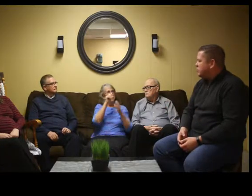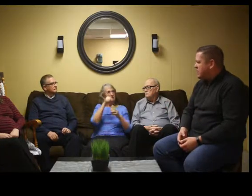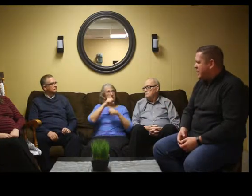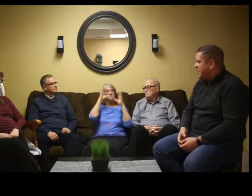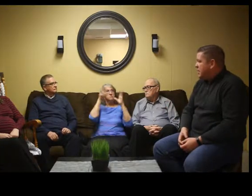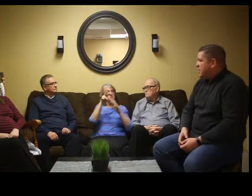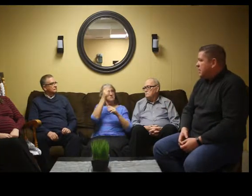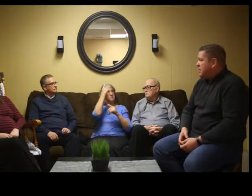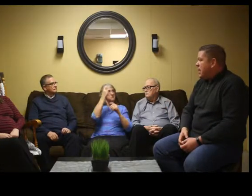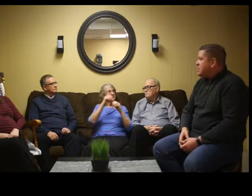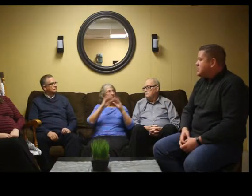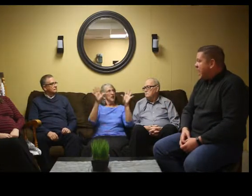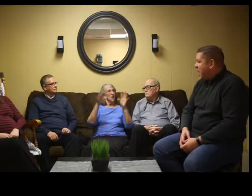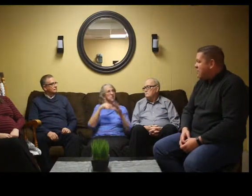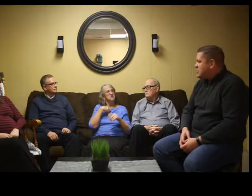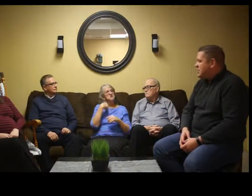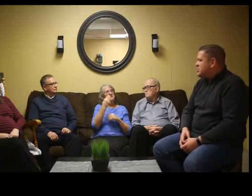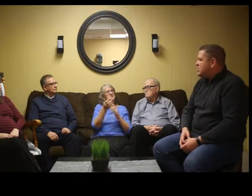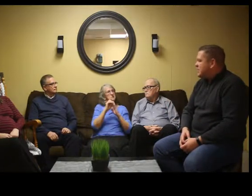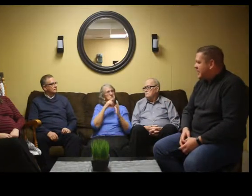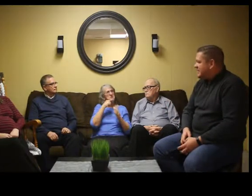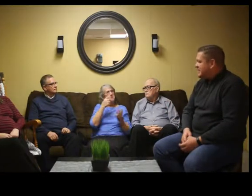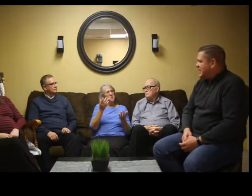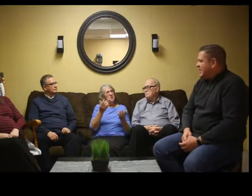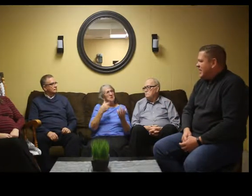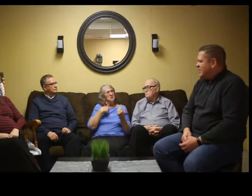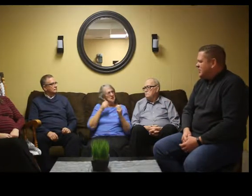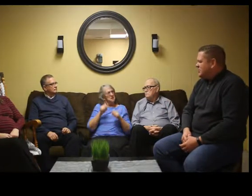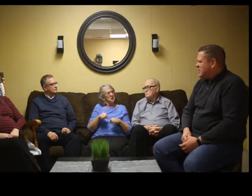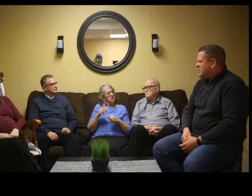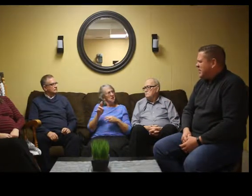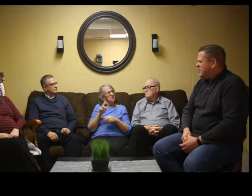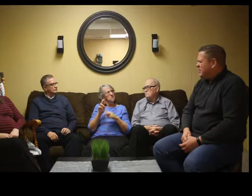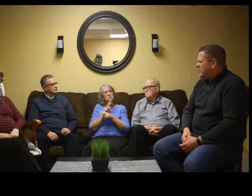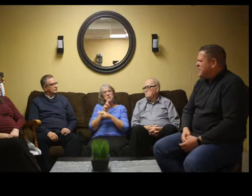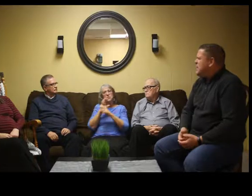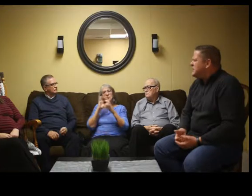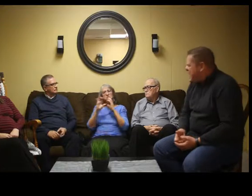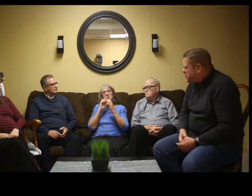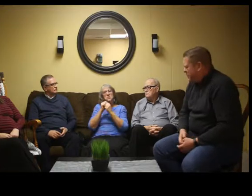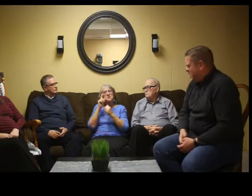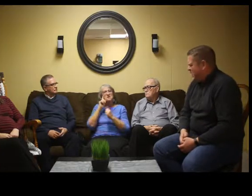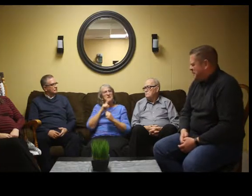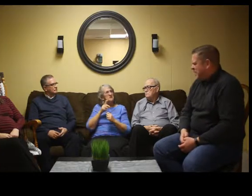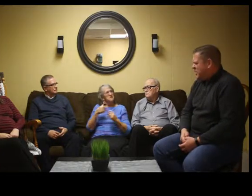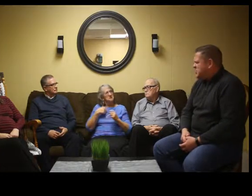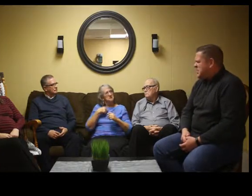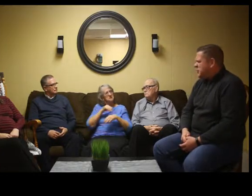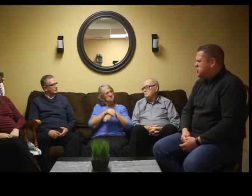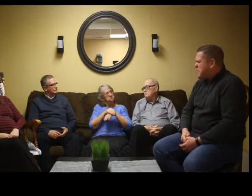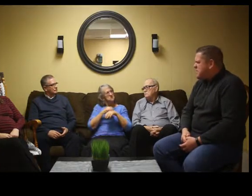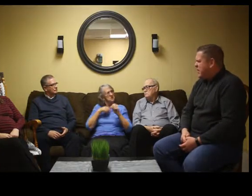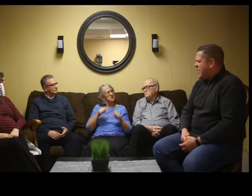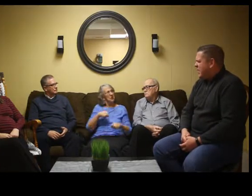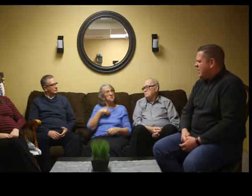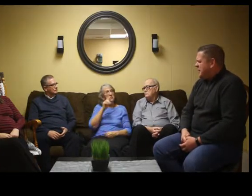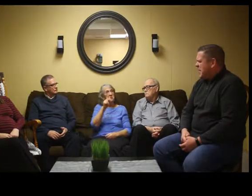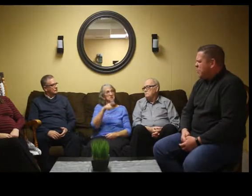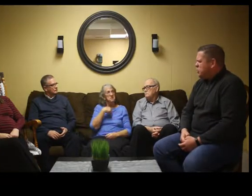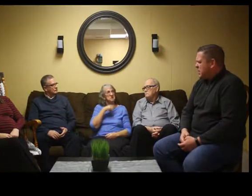understand. But American Sign Language, it just clicks. And they'll say, well, give me an example of that. I mean, I don't understand what you mean by that. I mean, I can use English. I